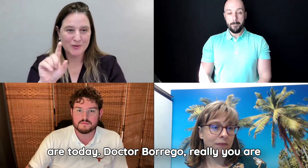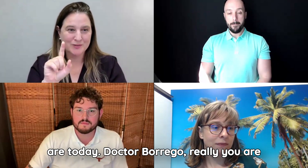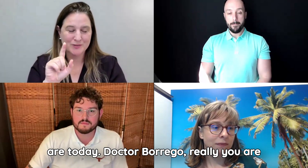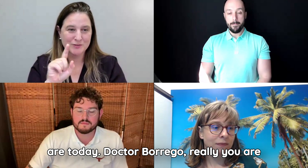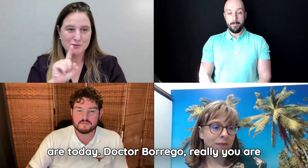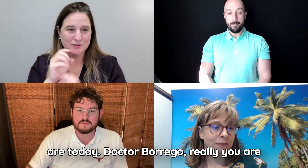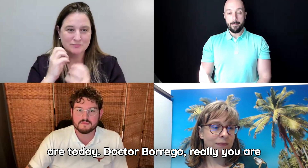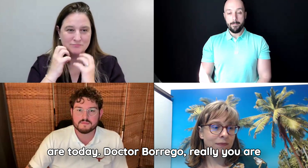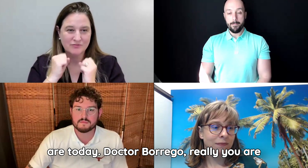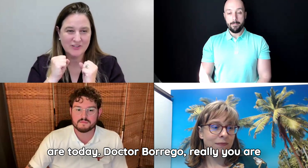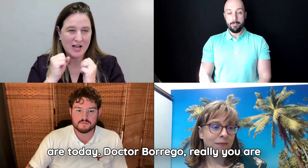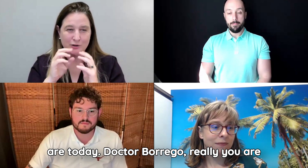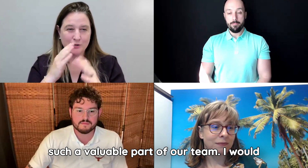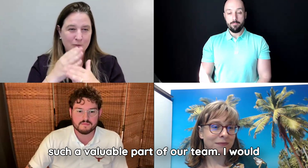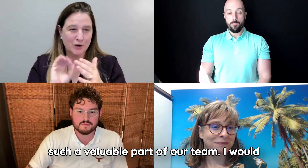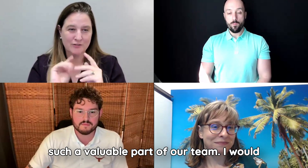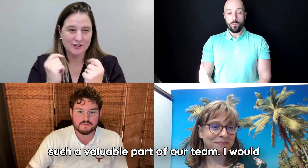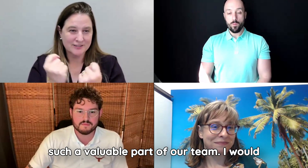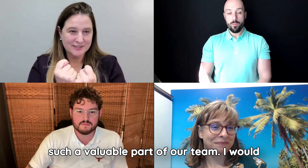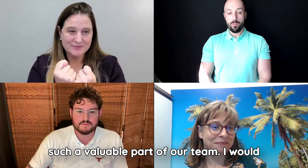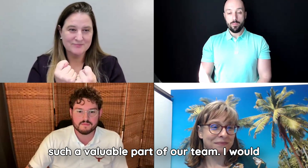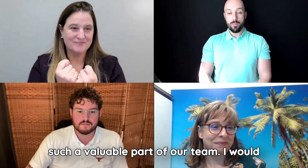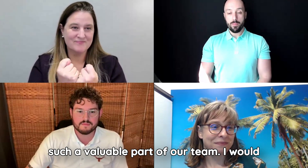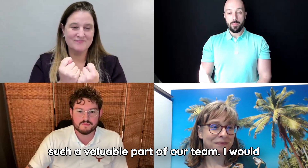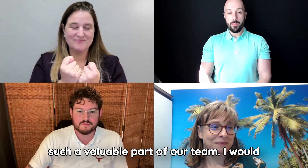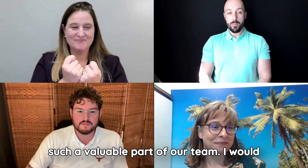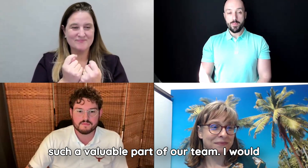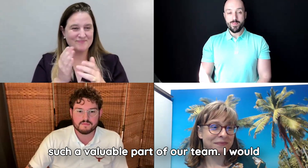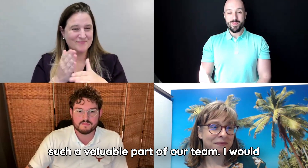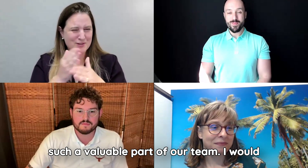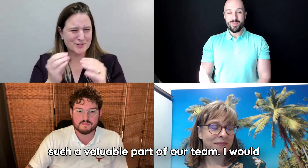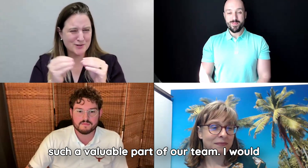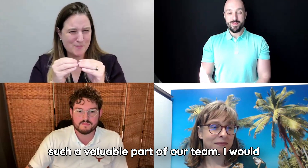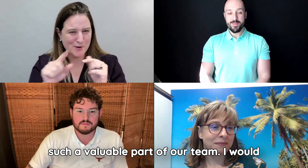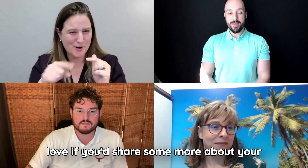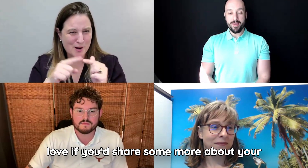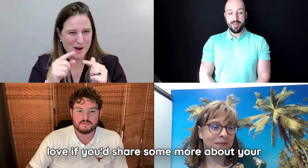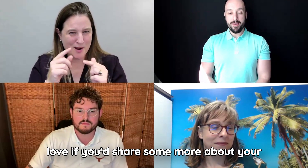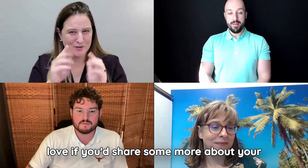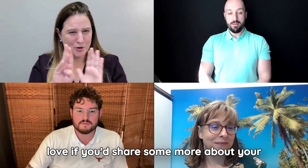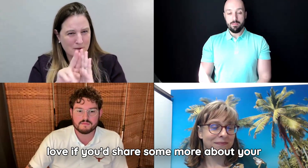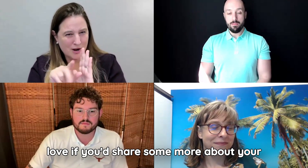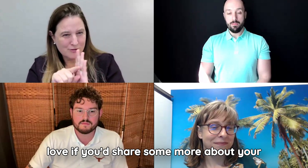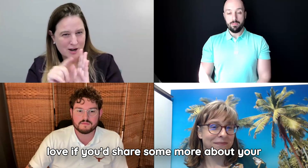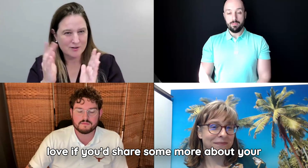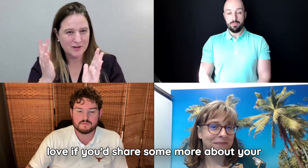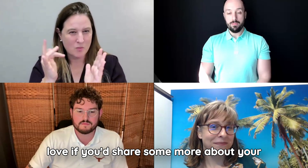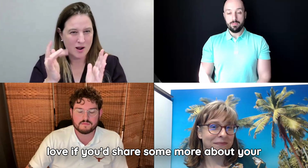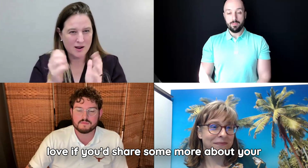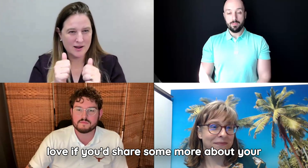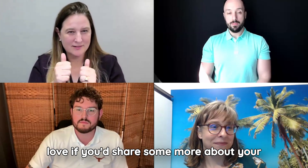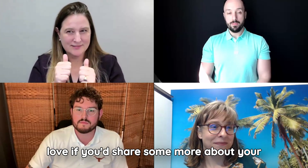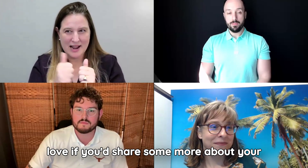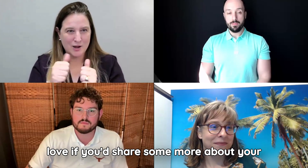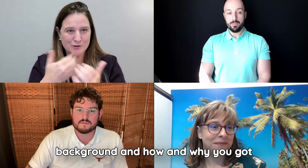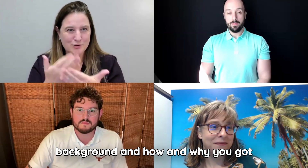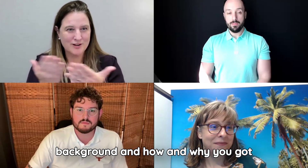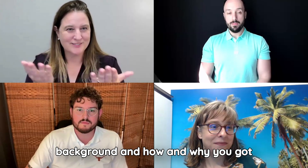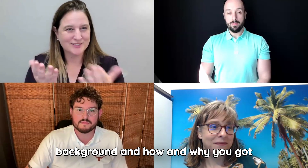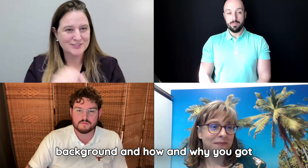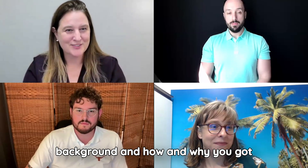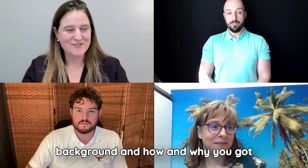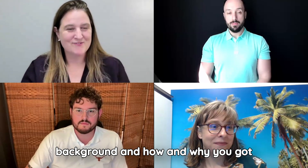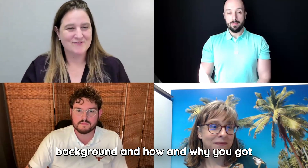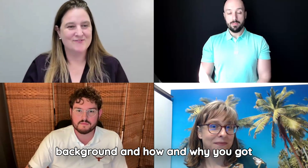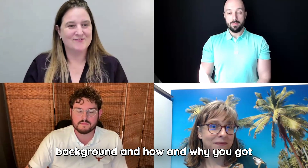Dr. Borrego, really, you are such a valuable part of our team. I would love if you'd share some more